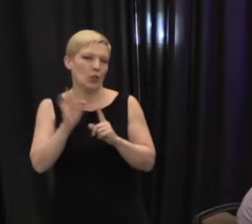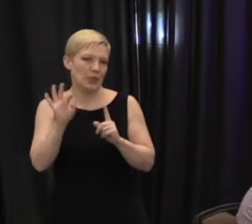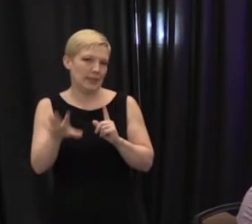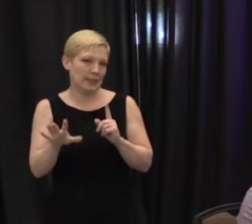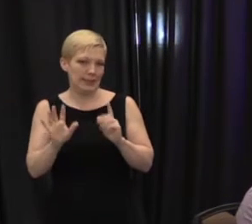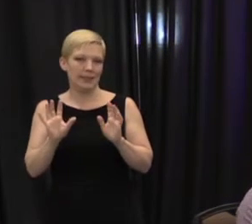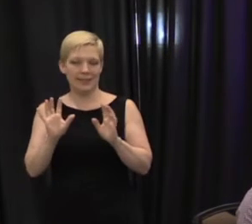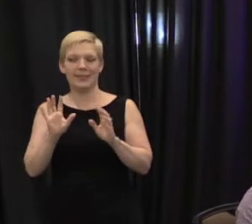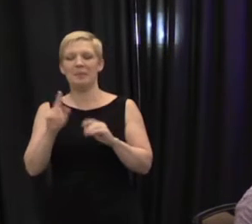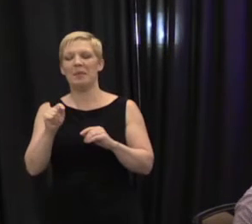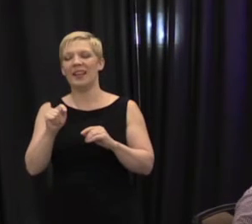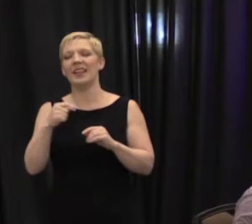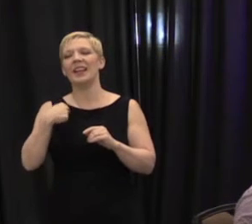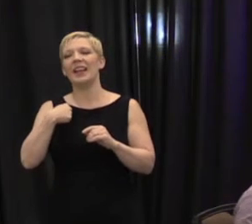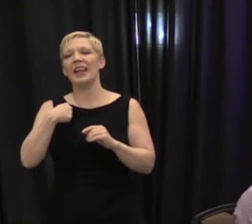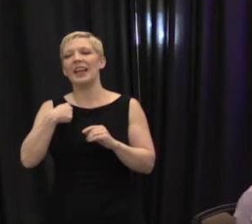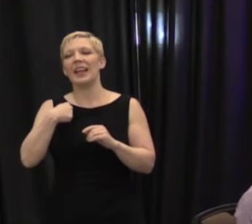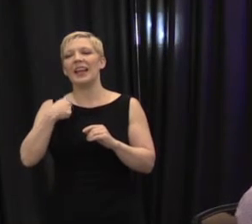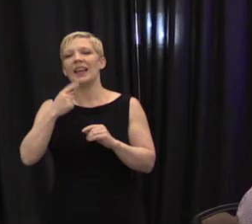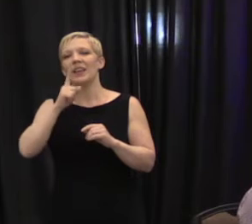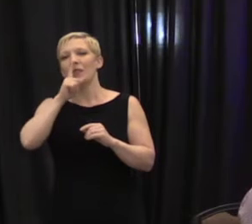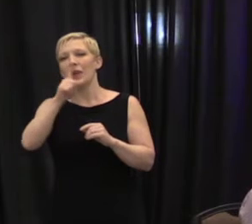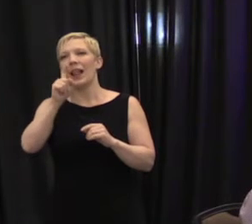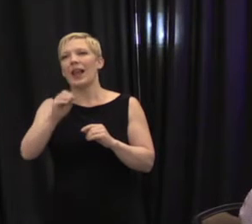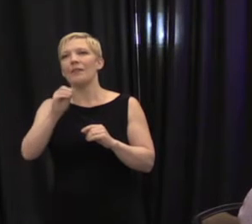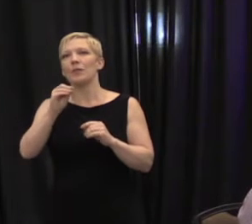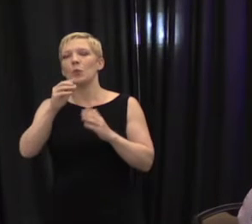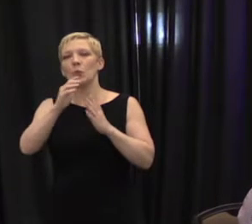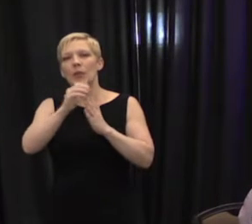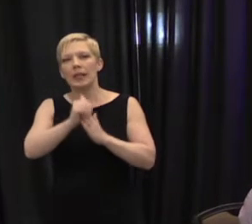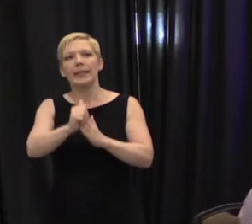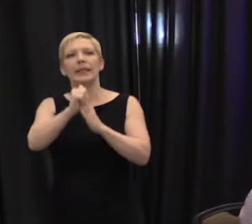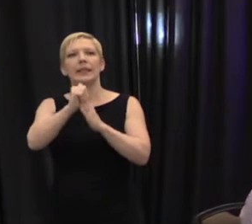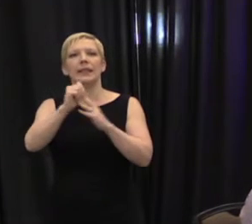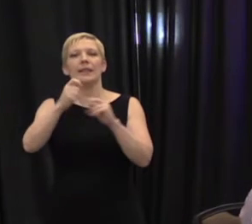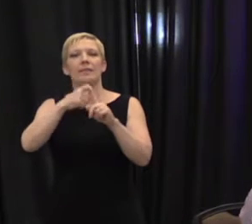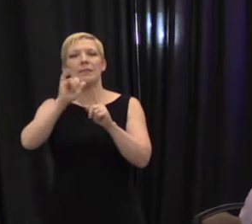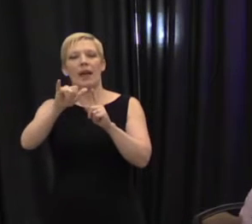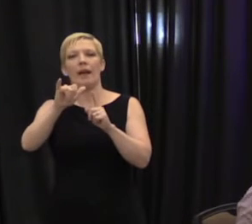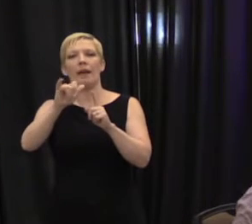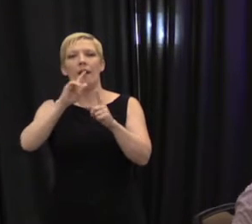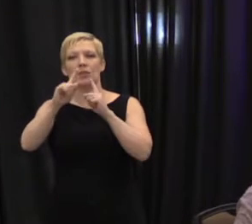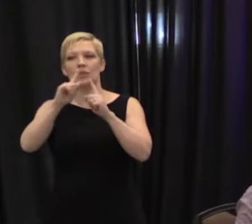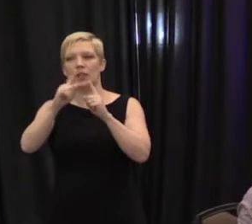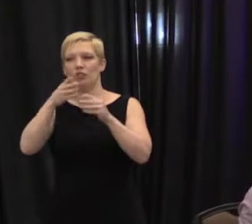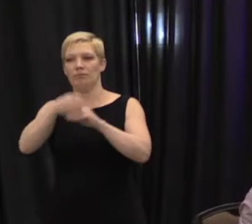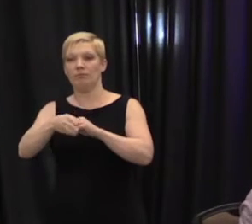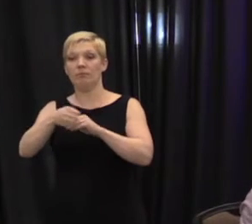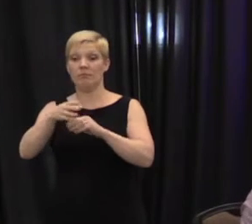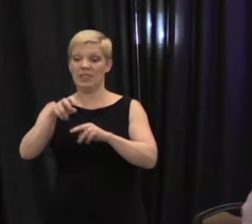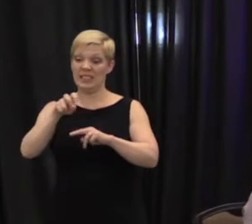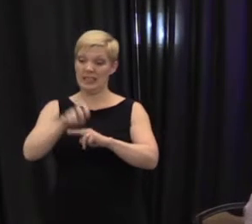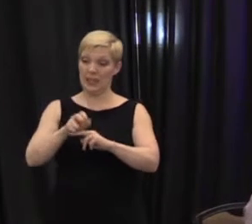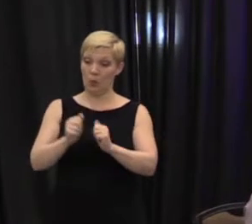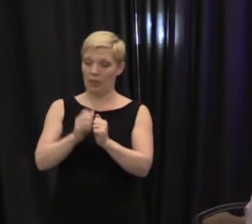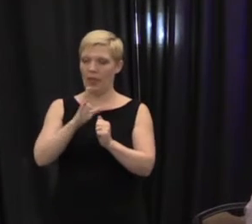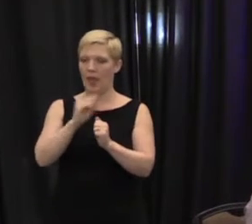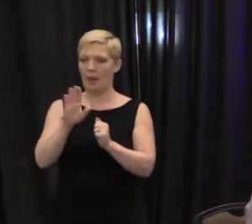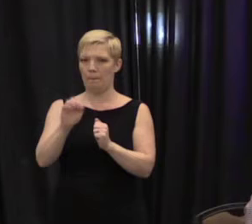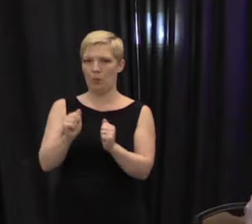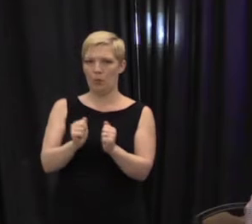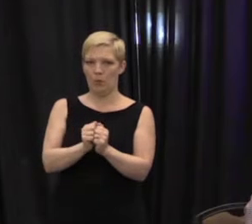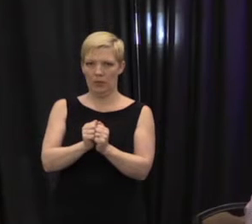think we have to it's just really kind of leading off with this conversation of really being with the discomfort.